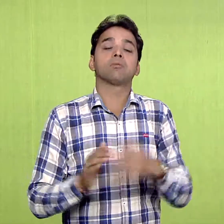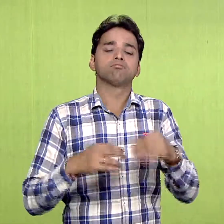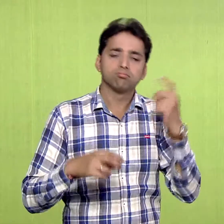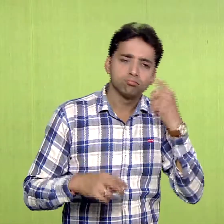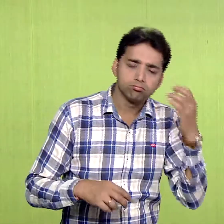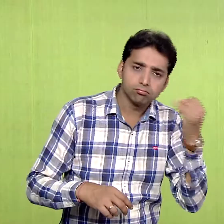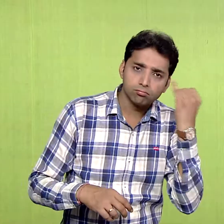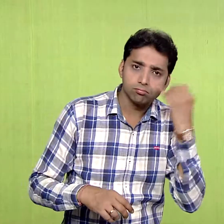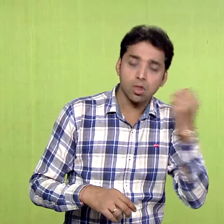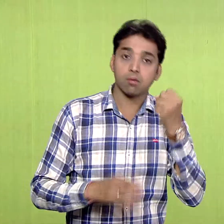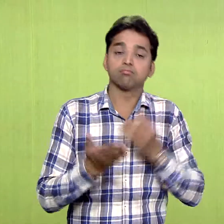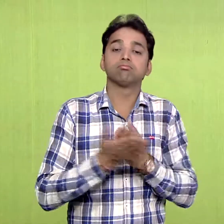excavation.